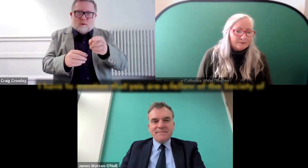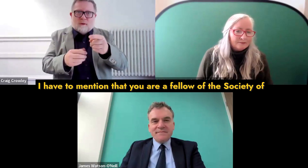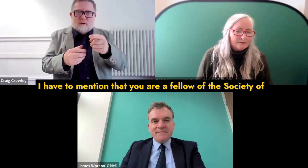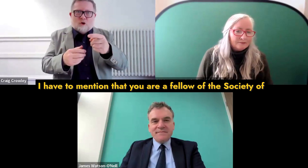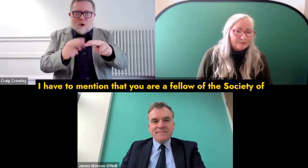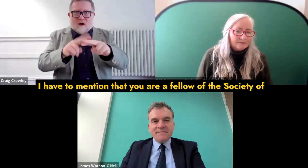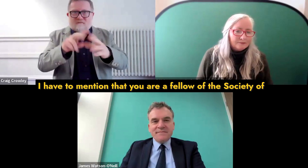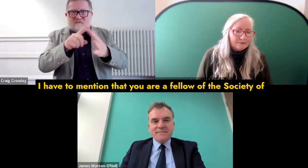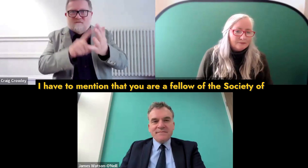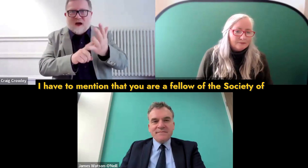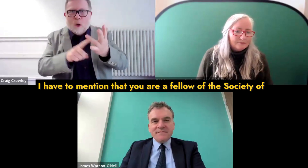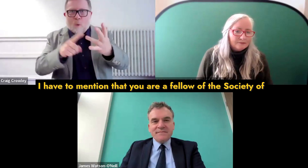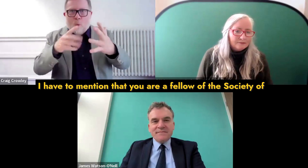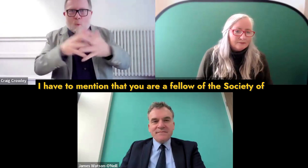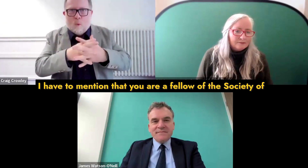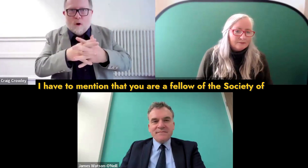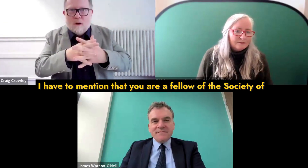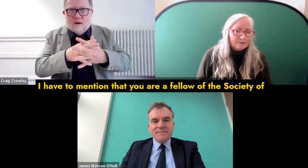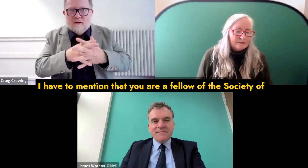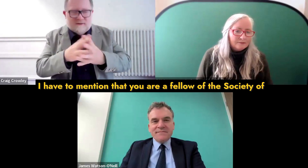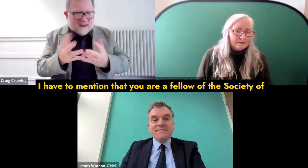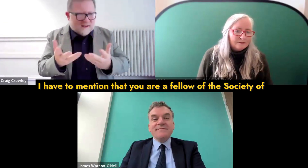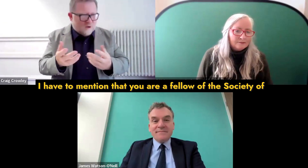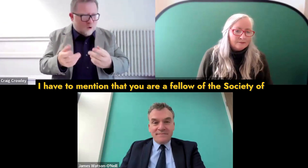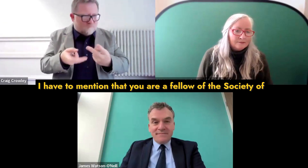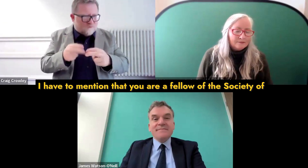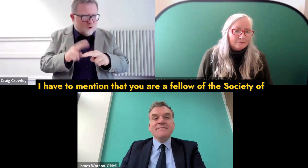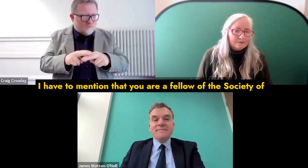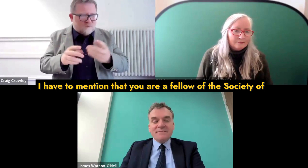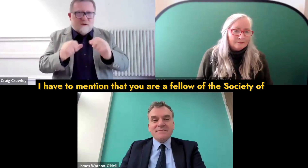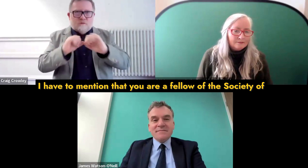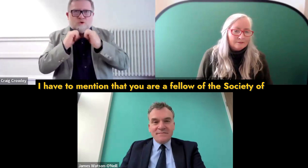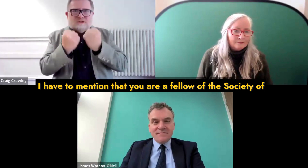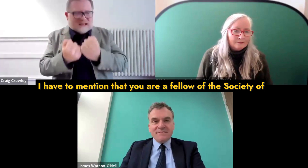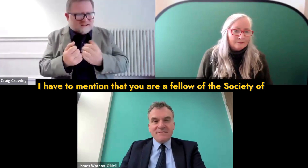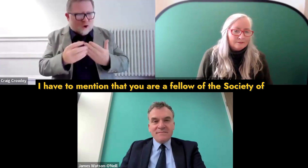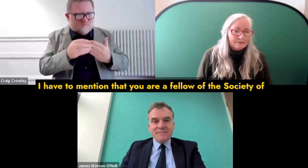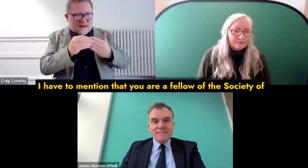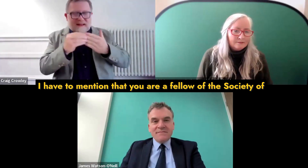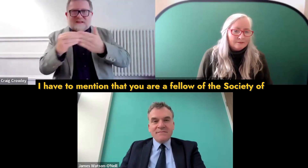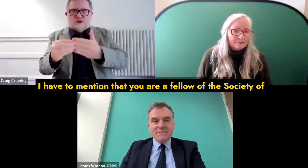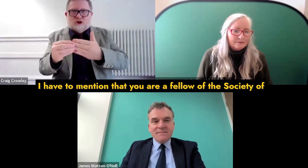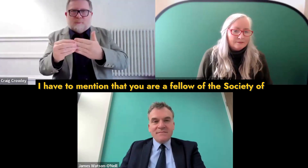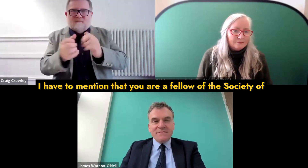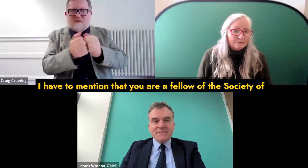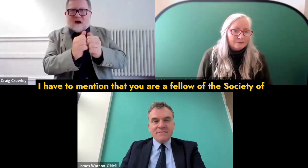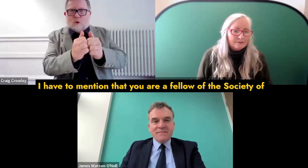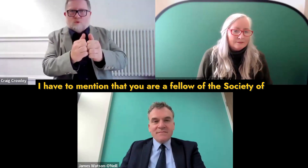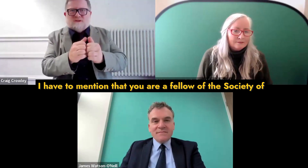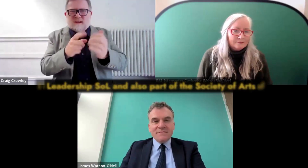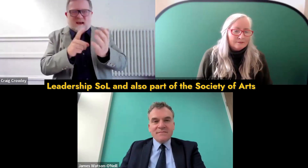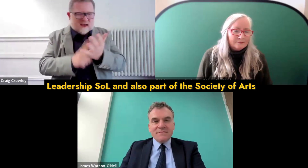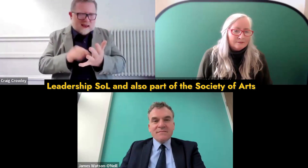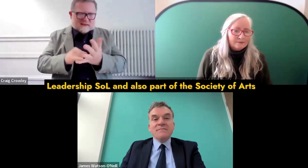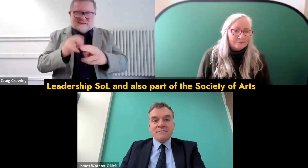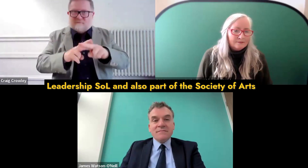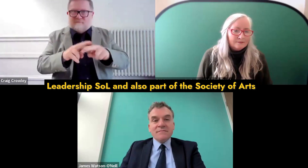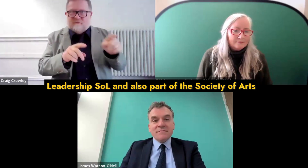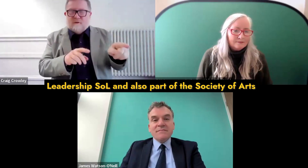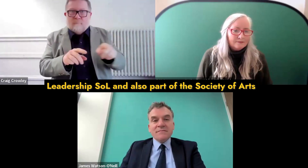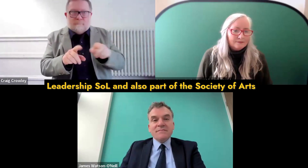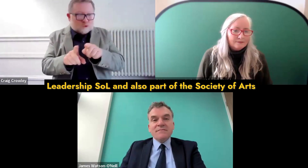Yeah, I mean, I have to mention that you are a fellow um, of the Society of